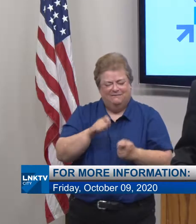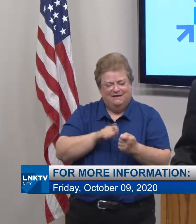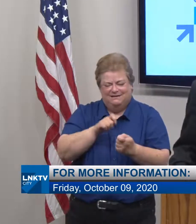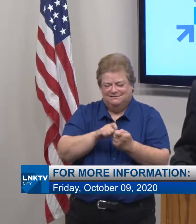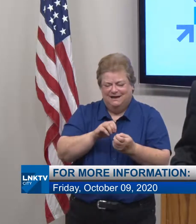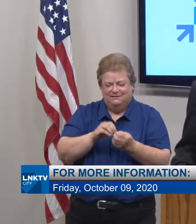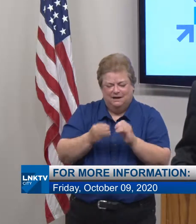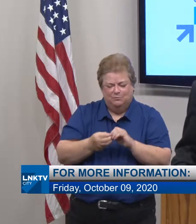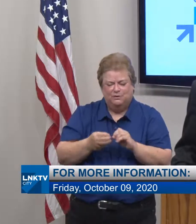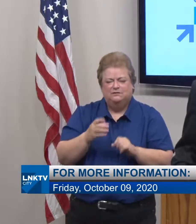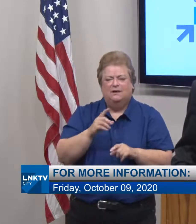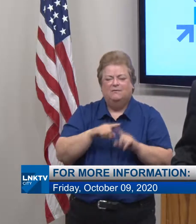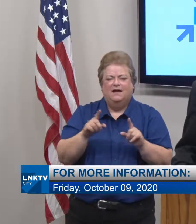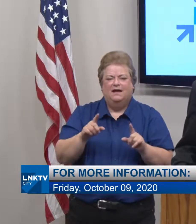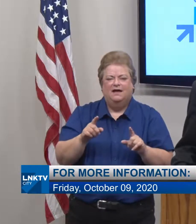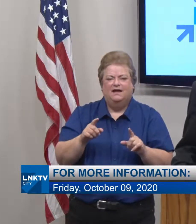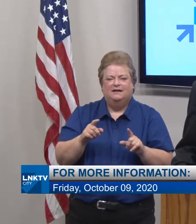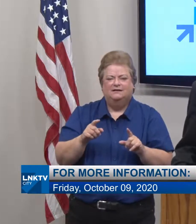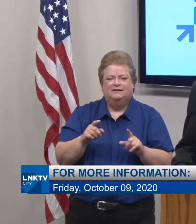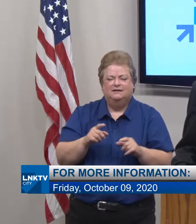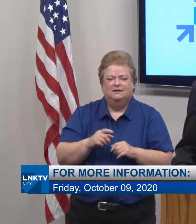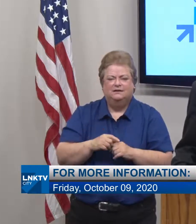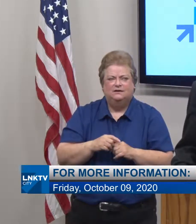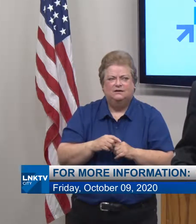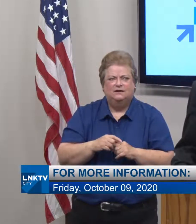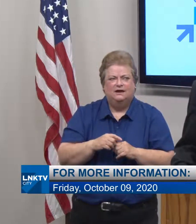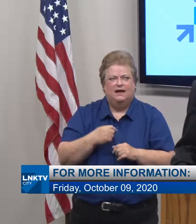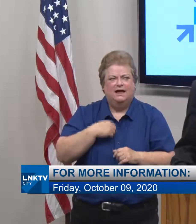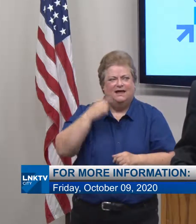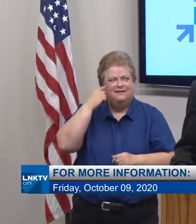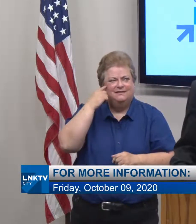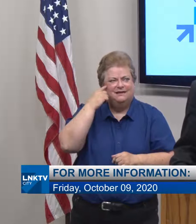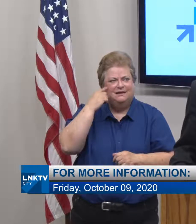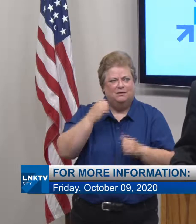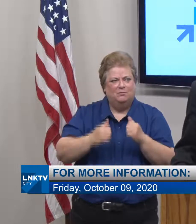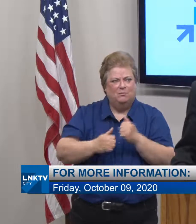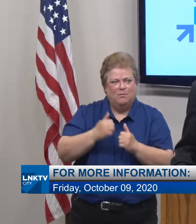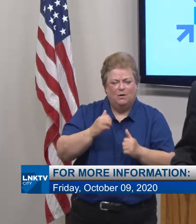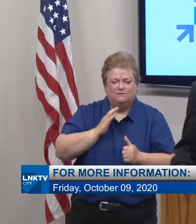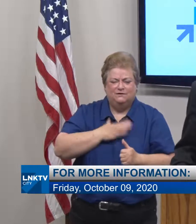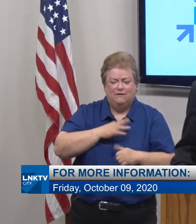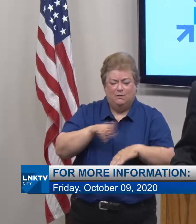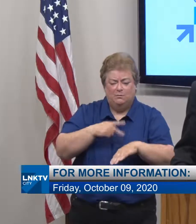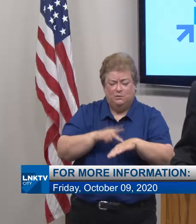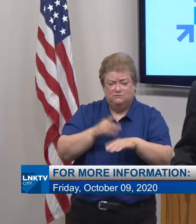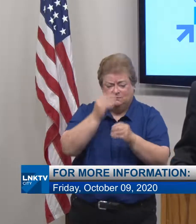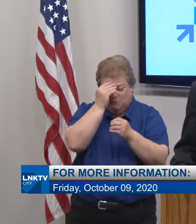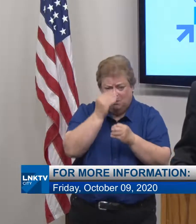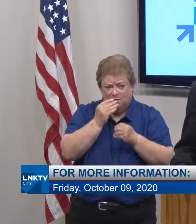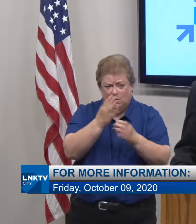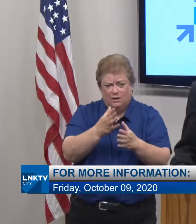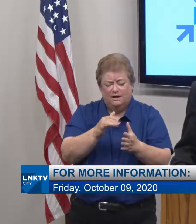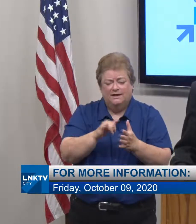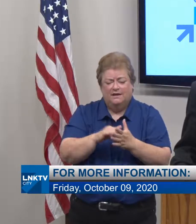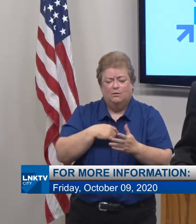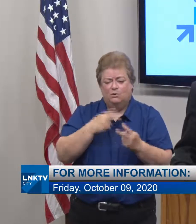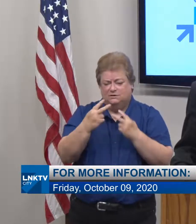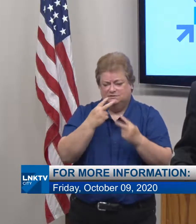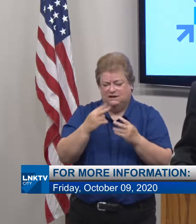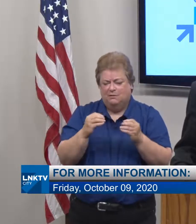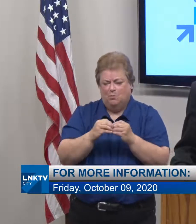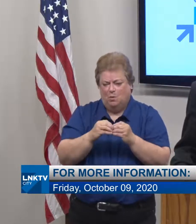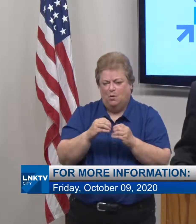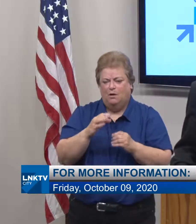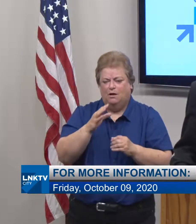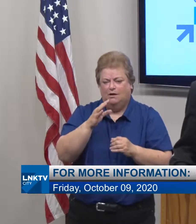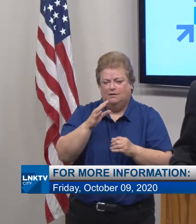want to be quoted on it, but I think most of our principals are reporting that we're seeing more and more of our parents coming back